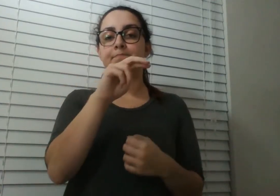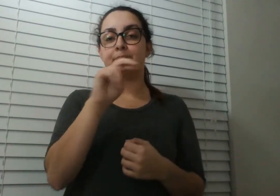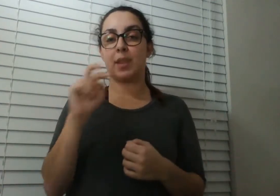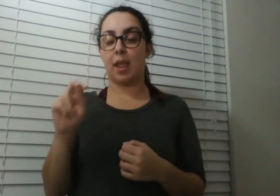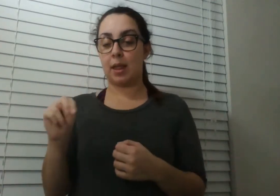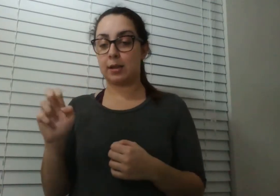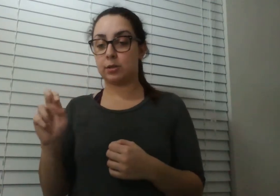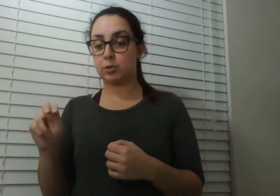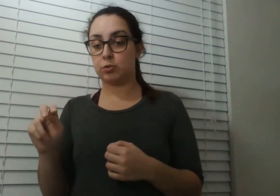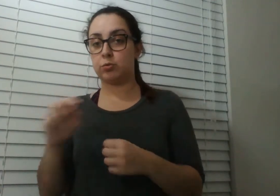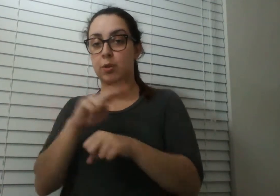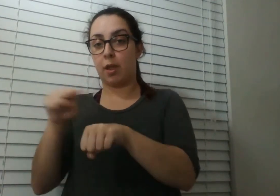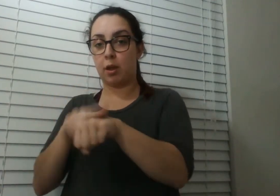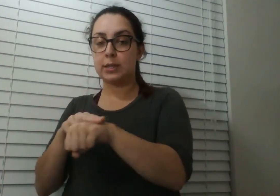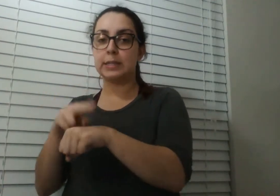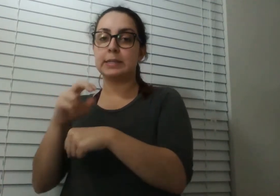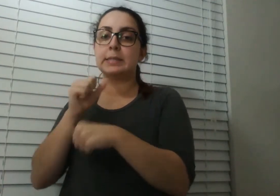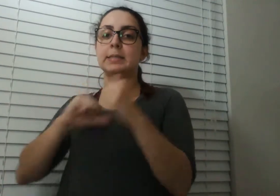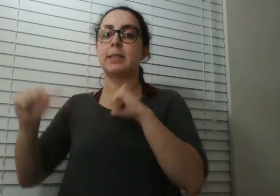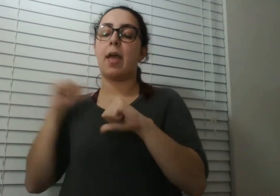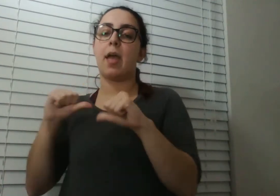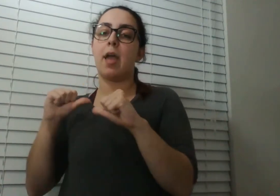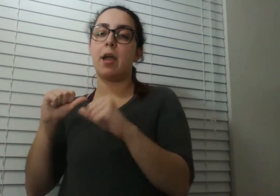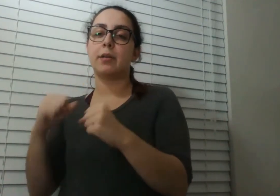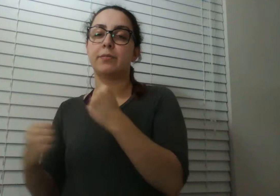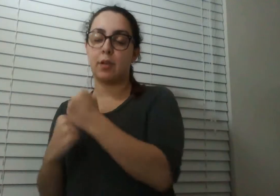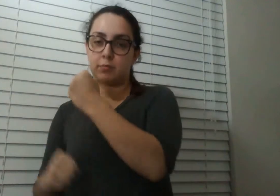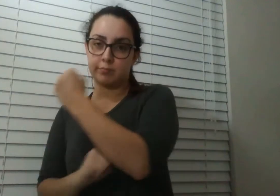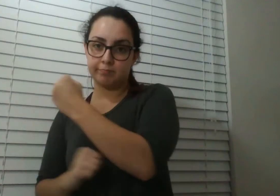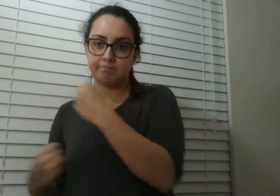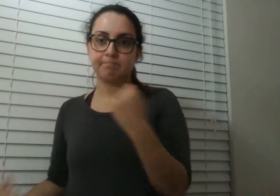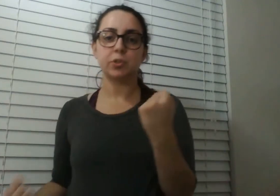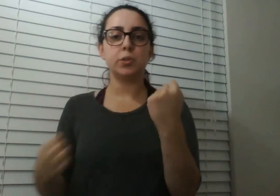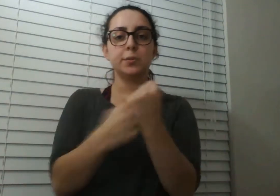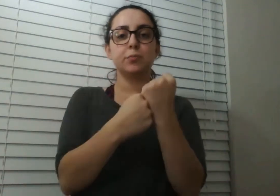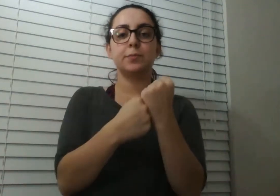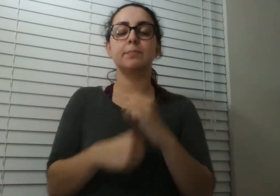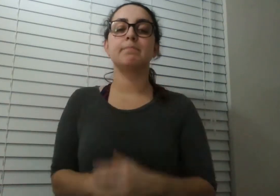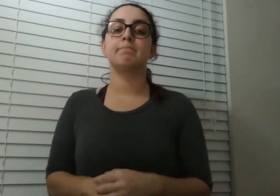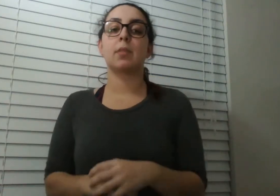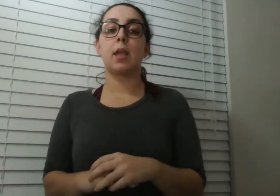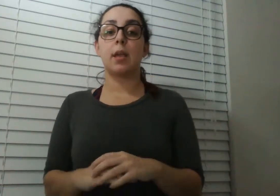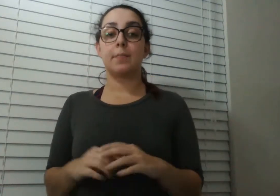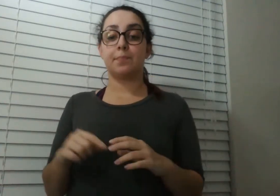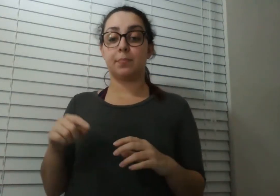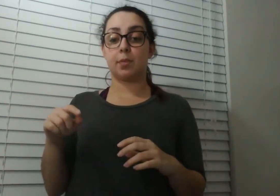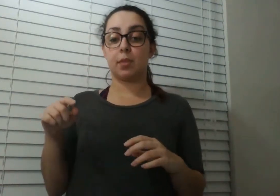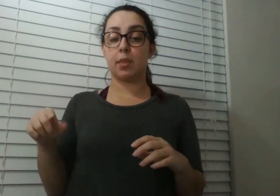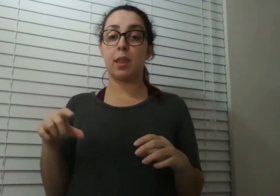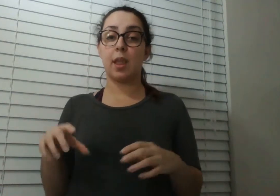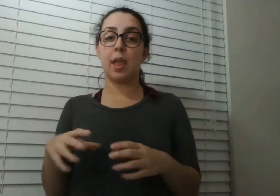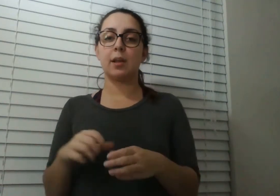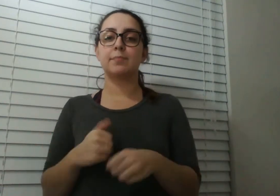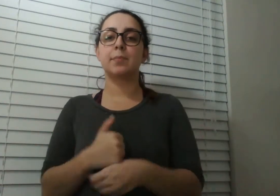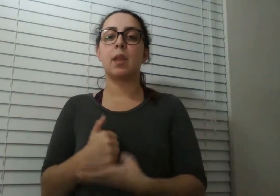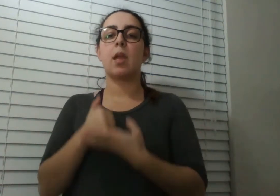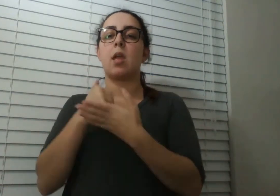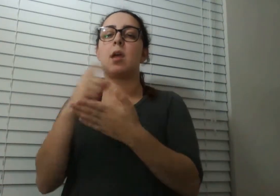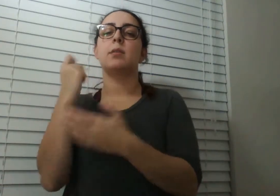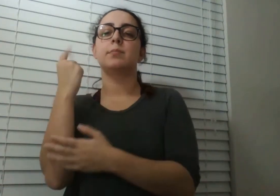Sloan Foundation. The Alfred P. Sloan Foundation, enhancing public understanding of science and technology in the modern world.